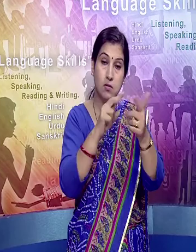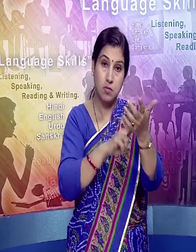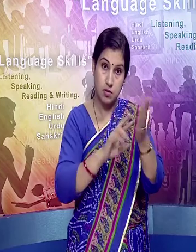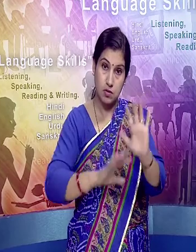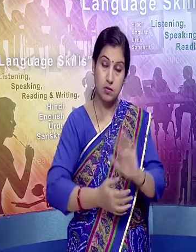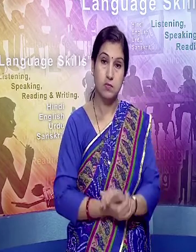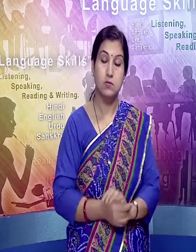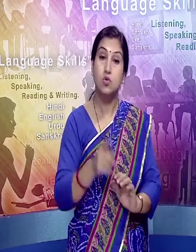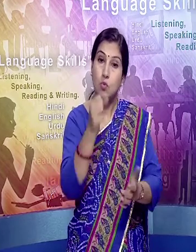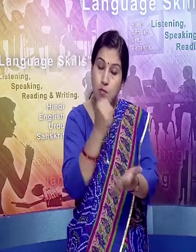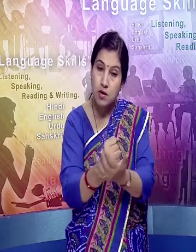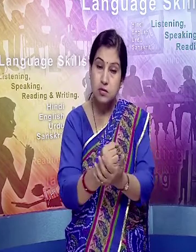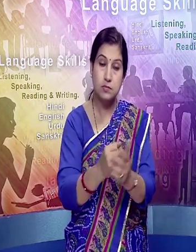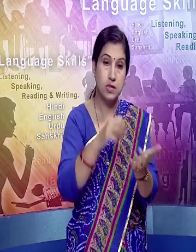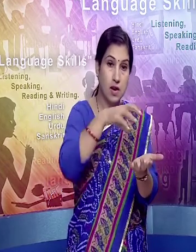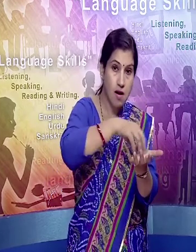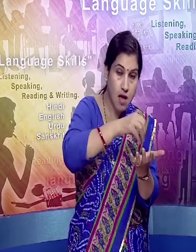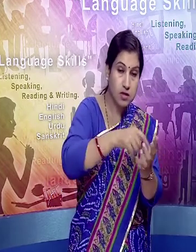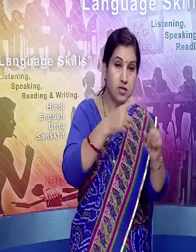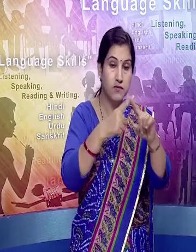You need to eat the rice along with some kind of protein.